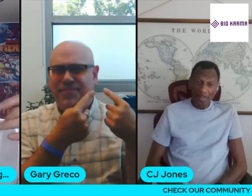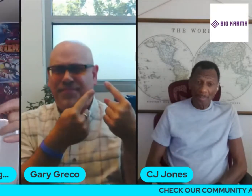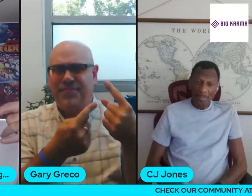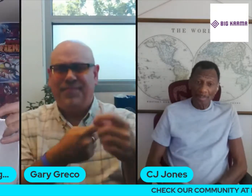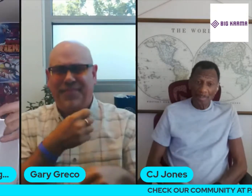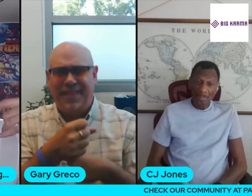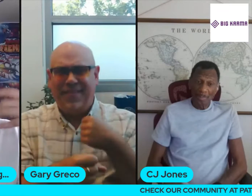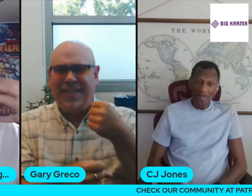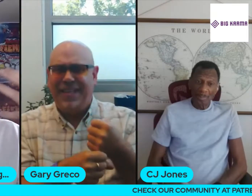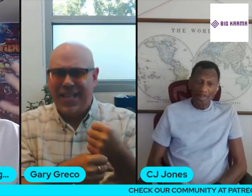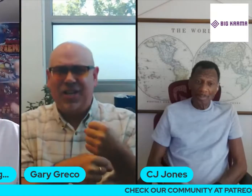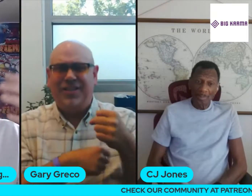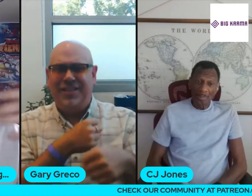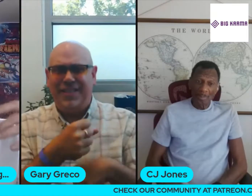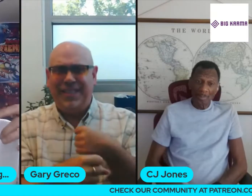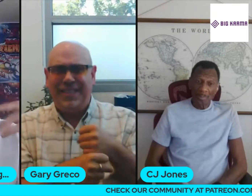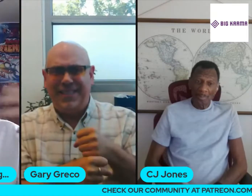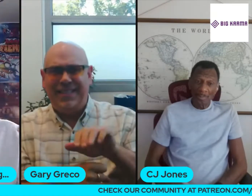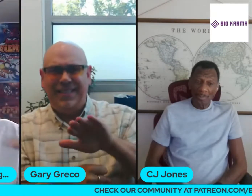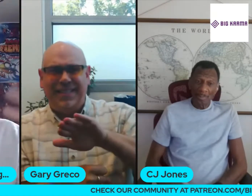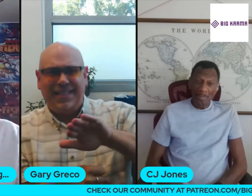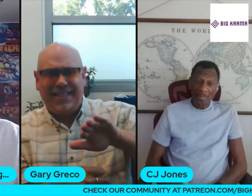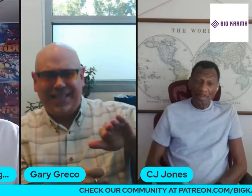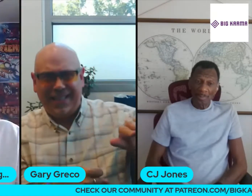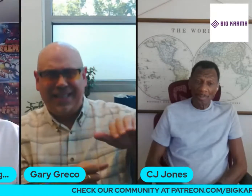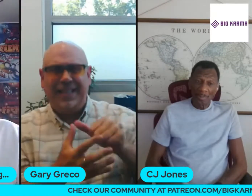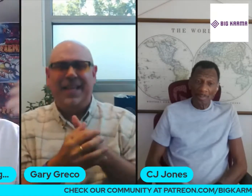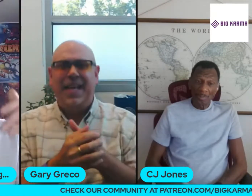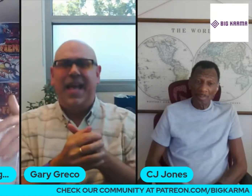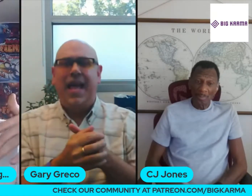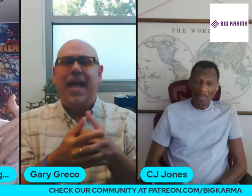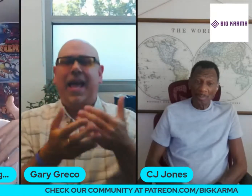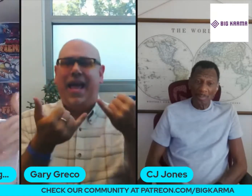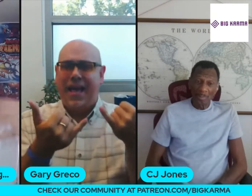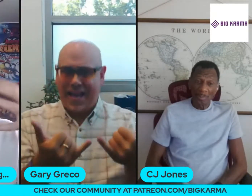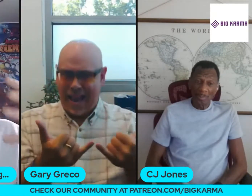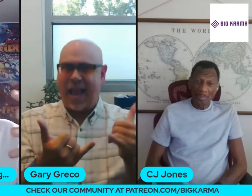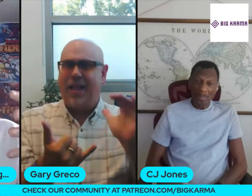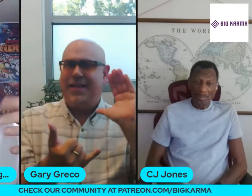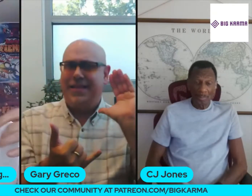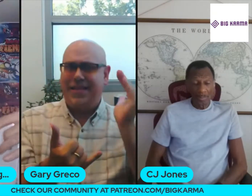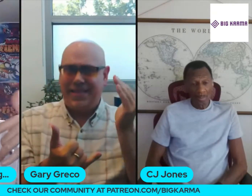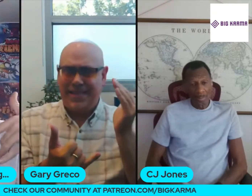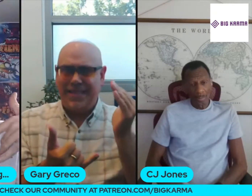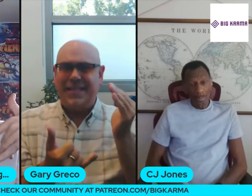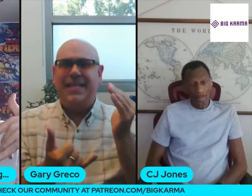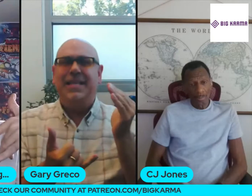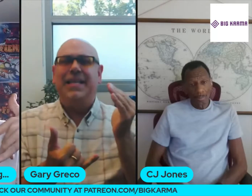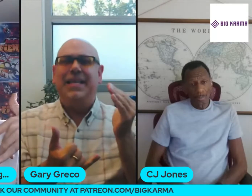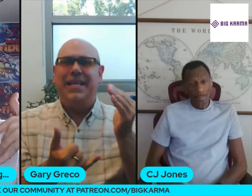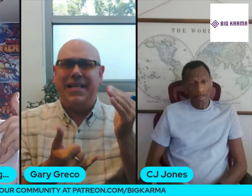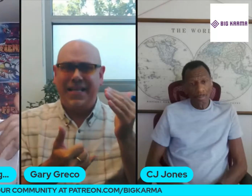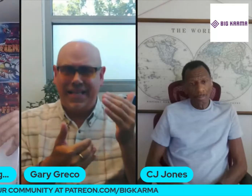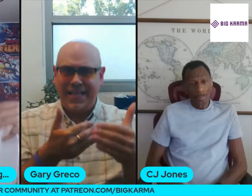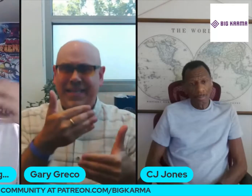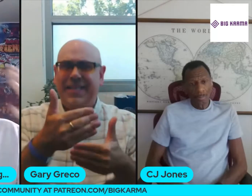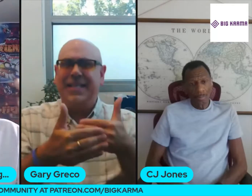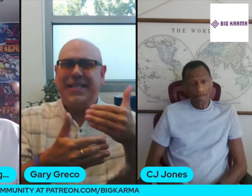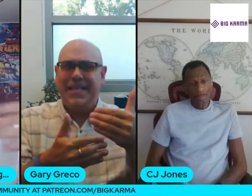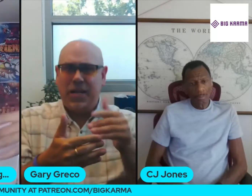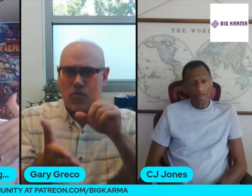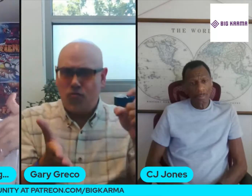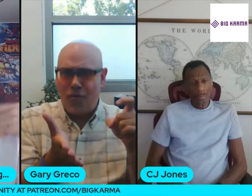the side, there is finally a rising tide in disability recognition,